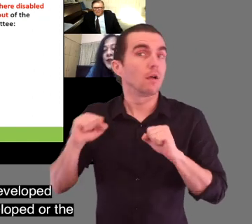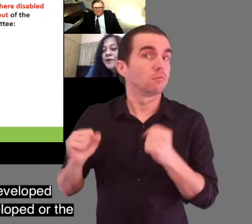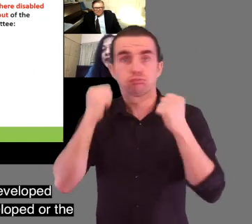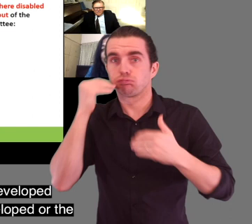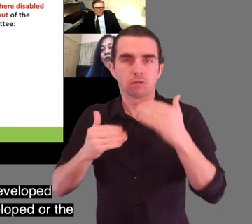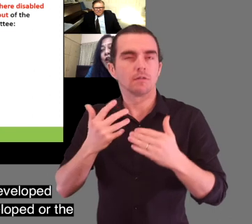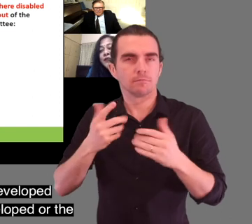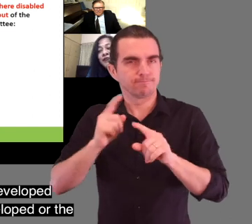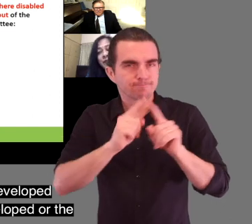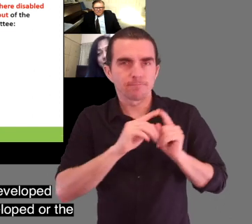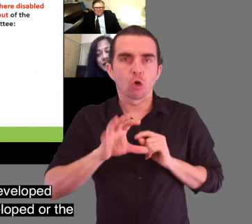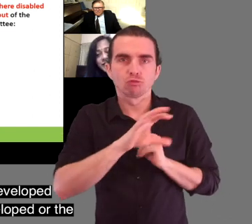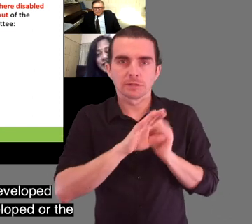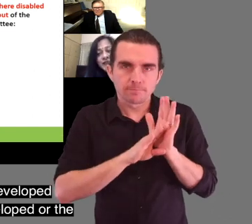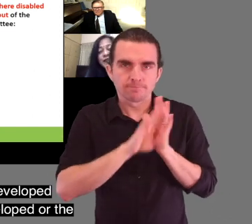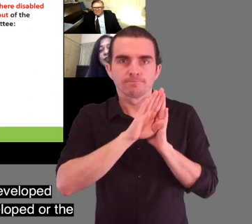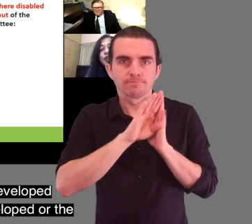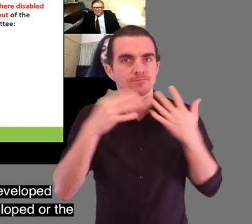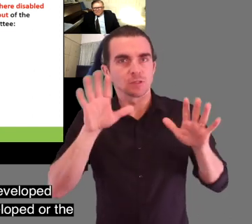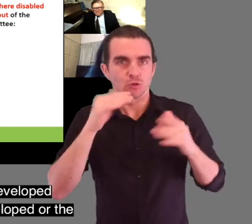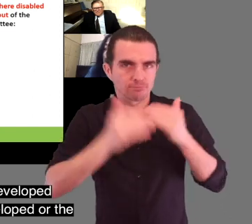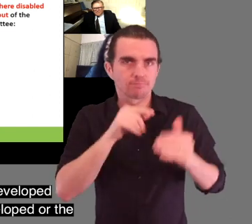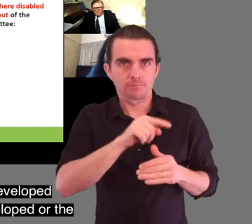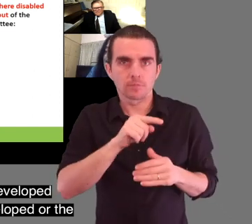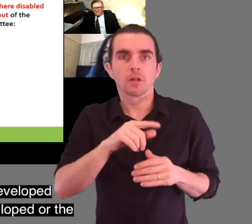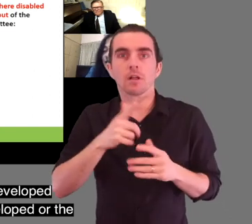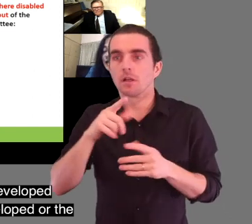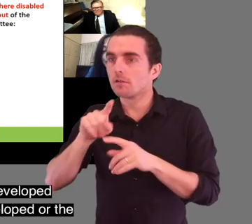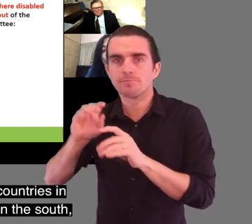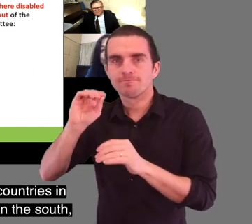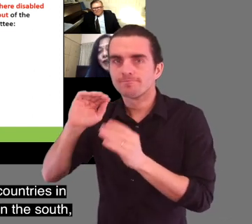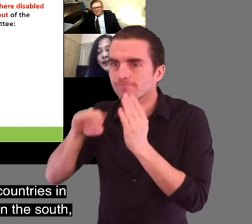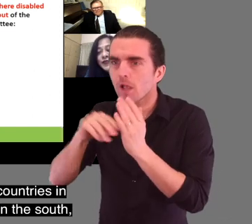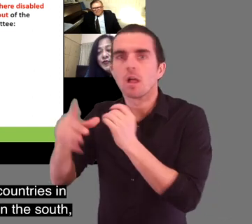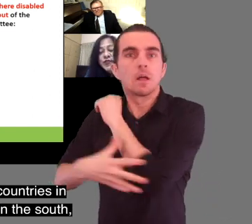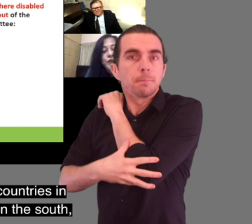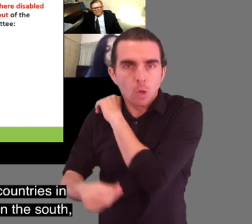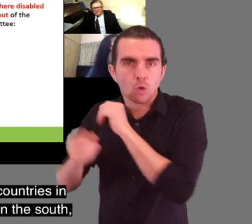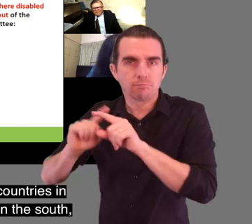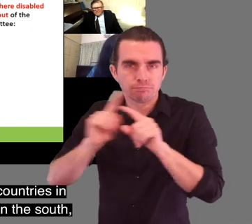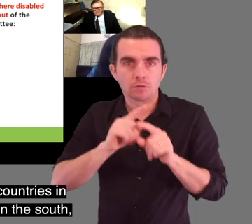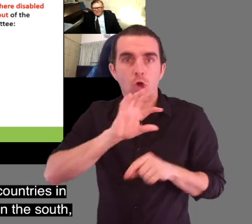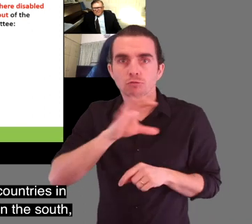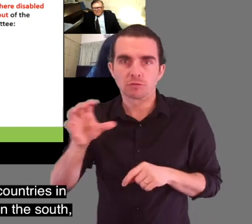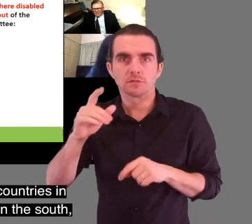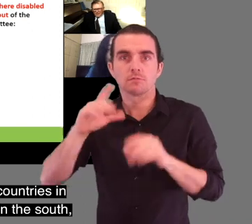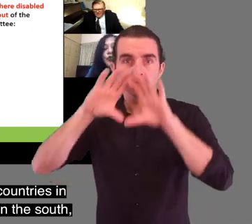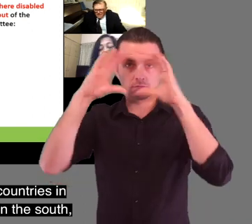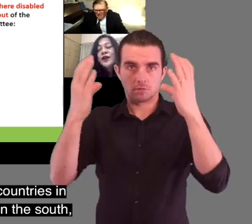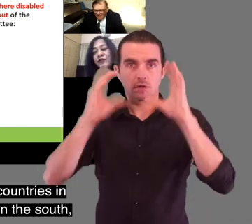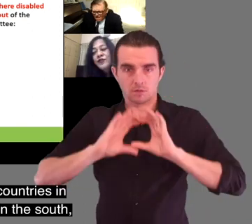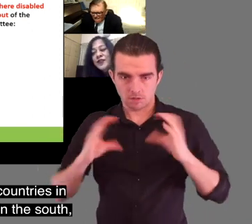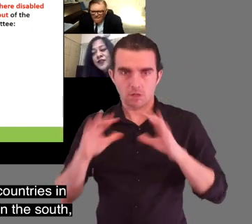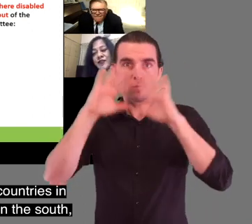rush, from developed countries to the least developed or the poor countries, from the countries in the north to